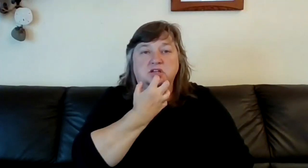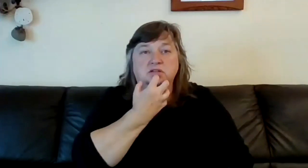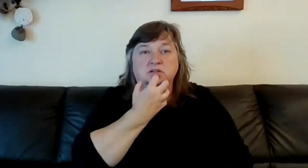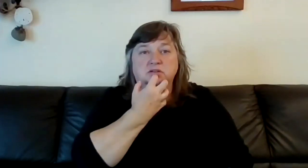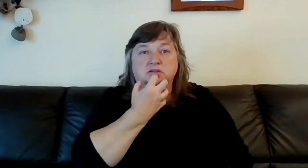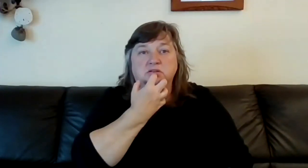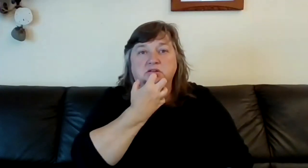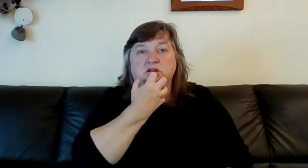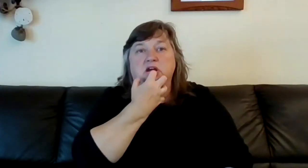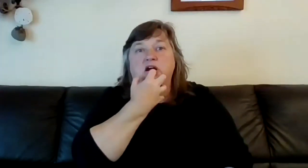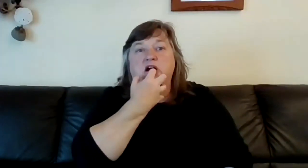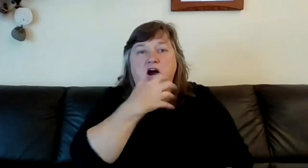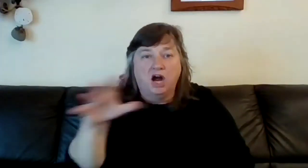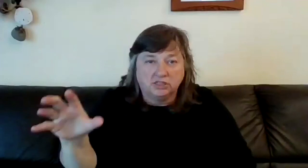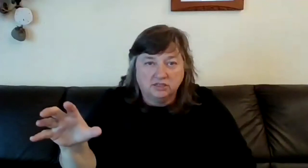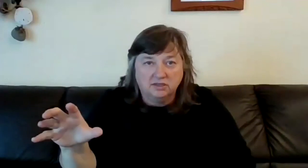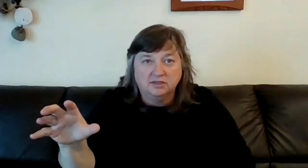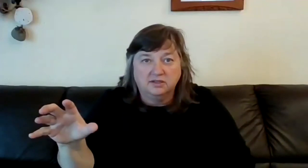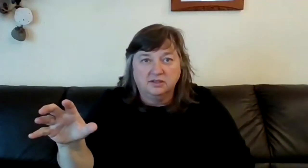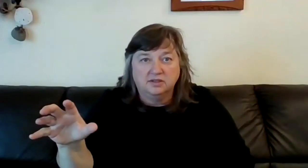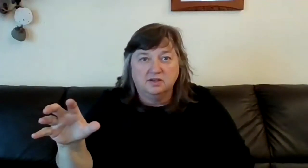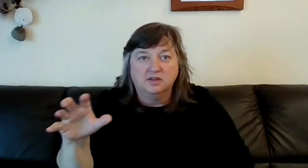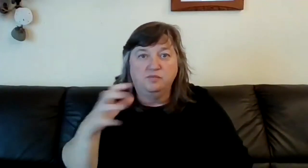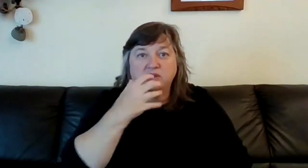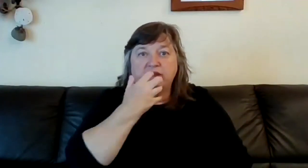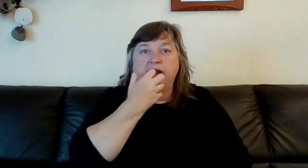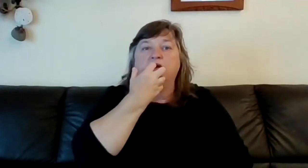chin, hot. You breathe out,